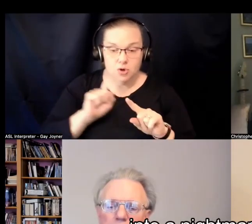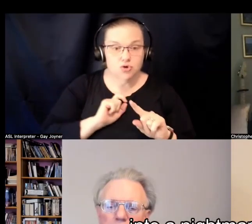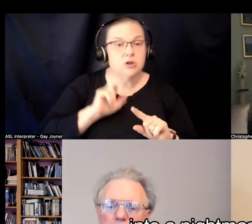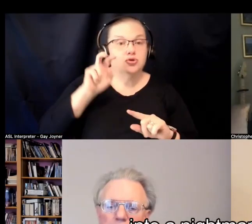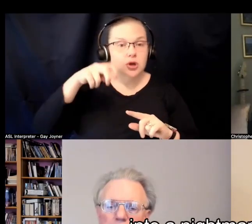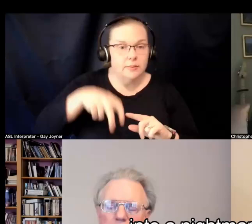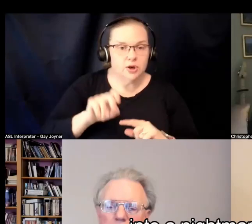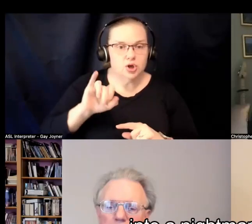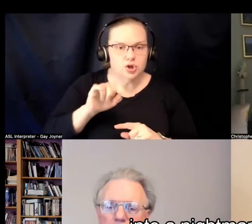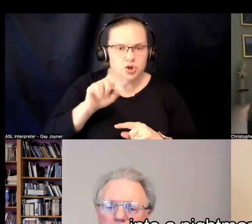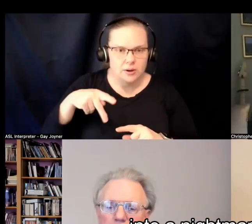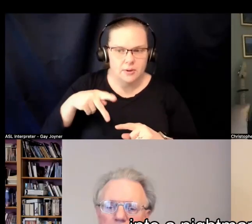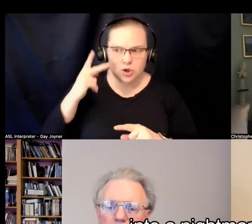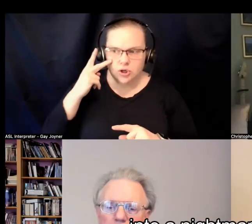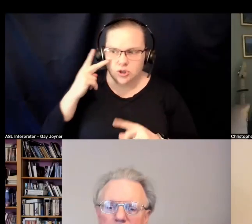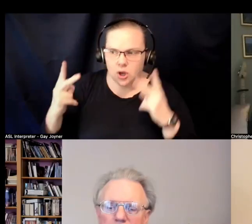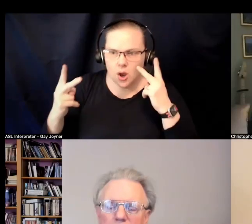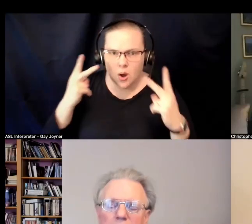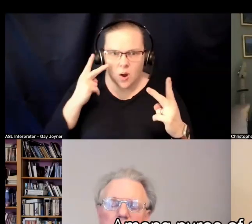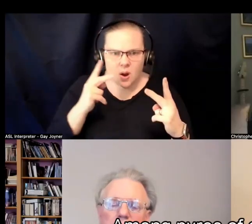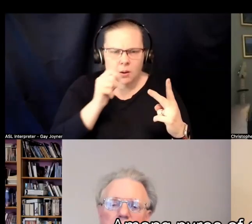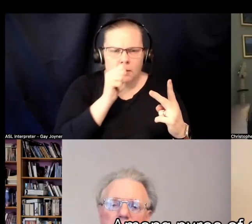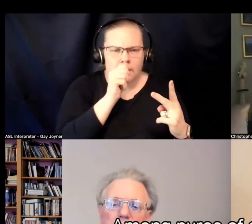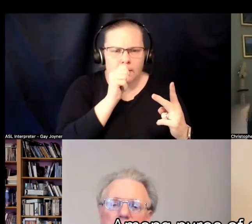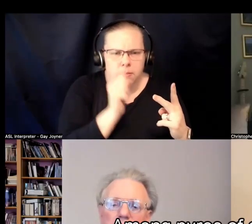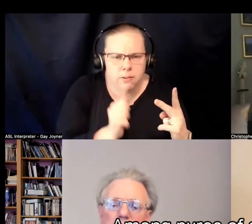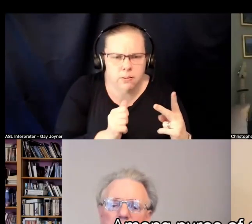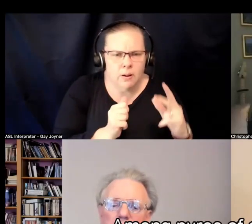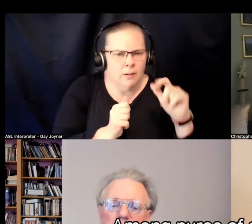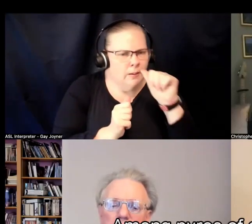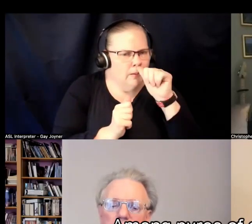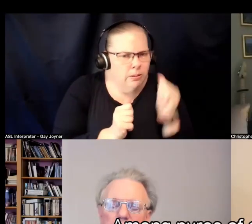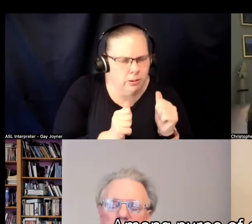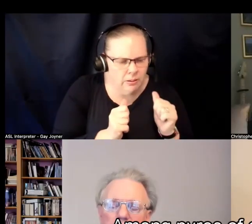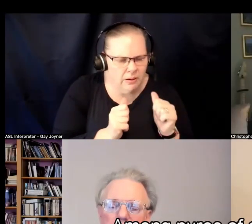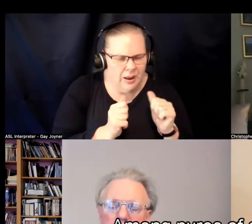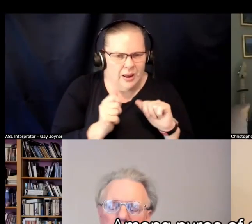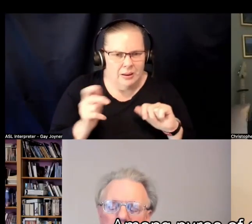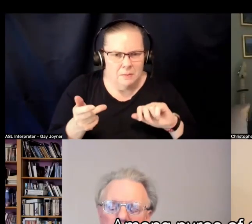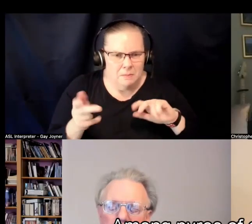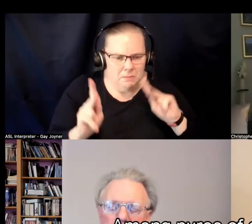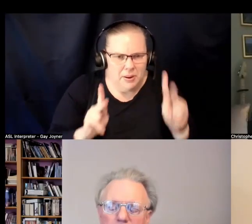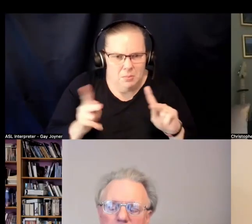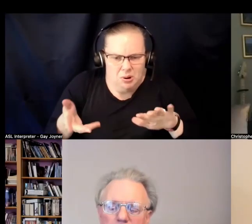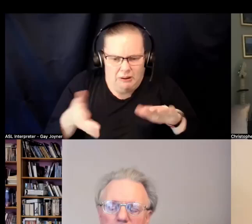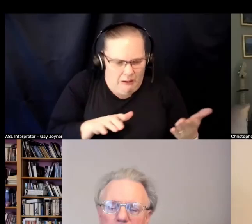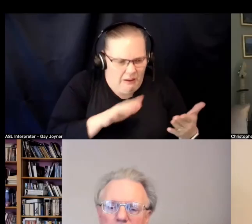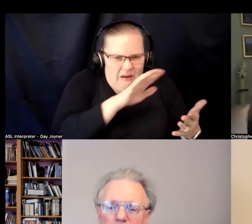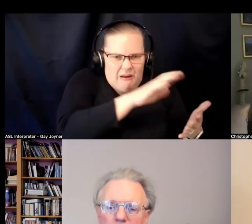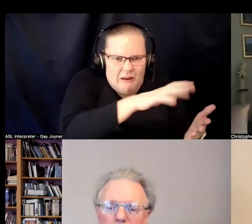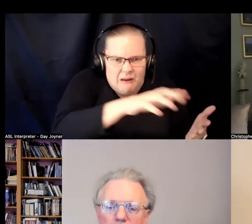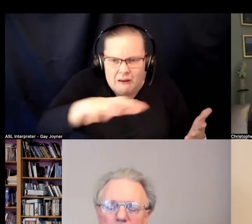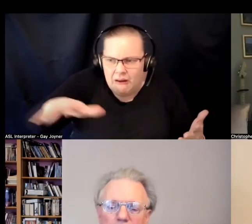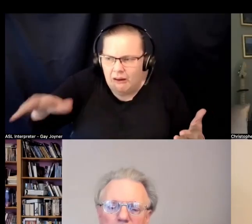Jeep into a nightmarish world of suffering and anguish. Among pyres of corpses, the survivors shuffled in a daze, their striped